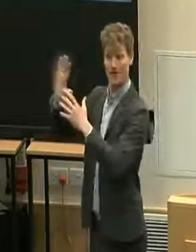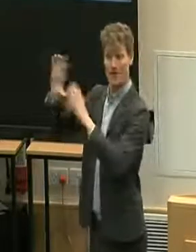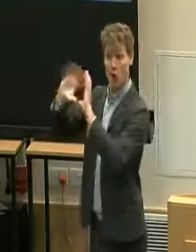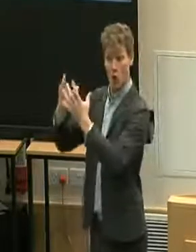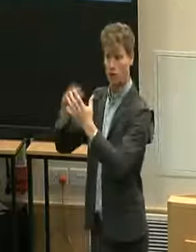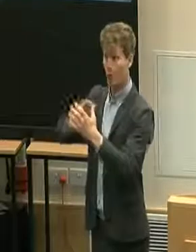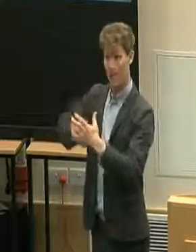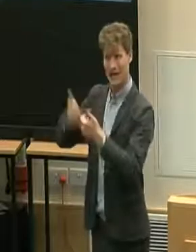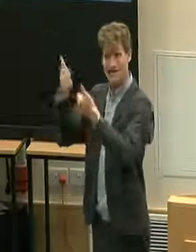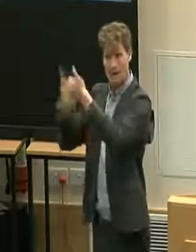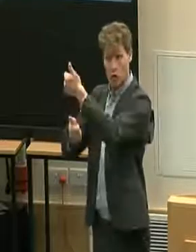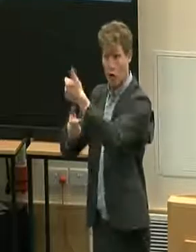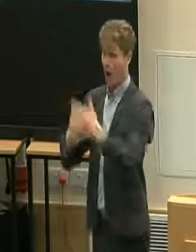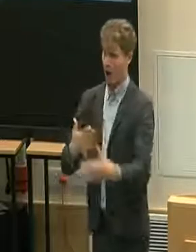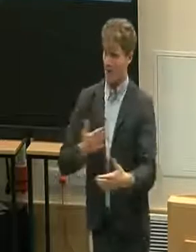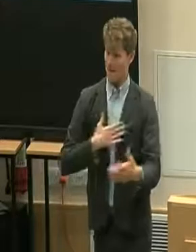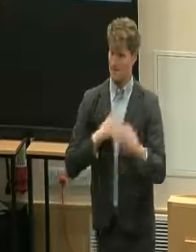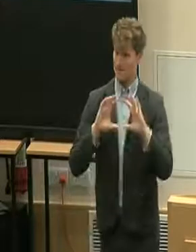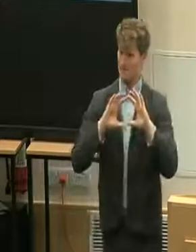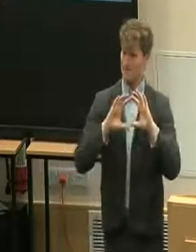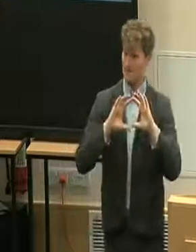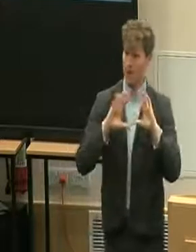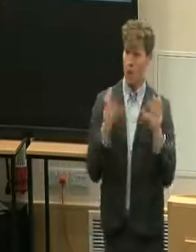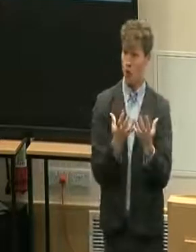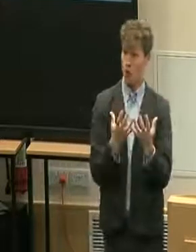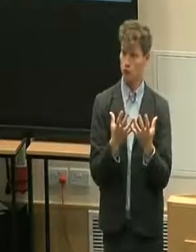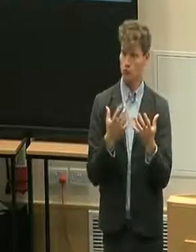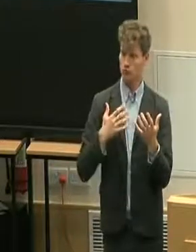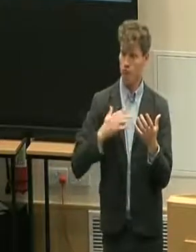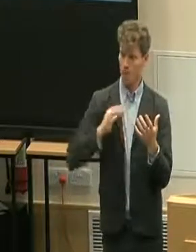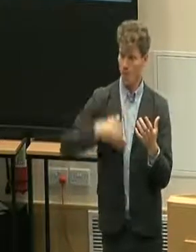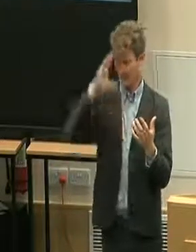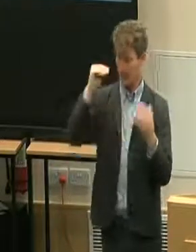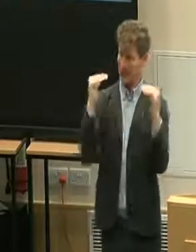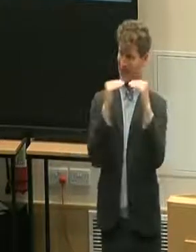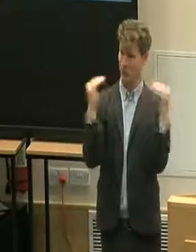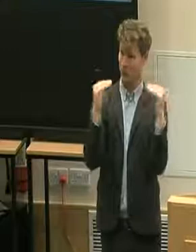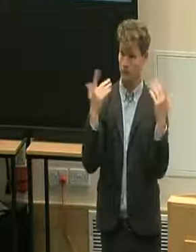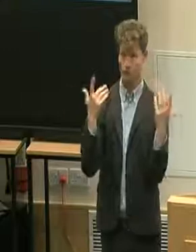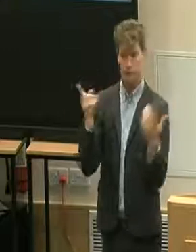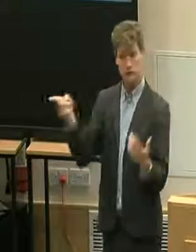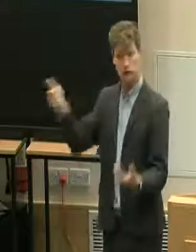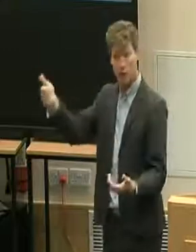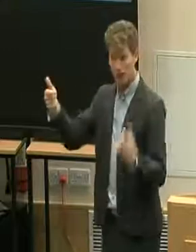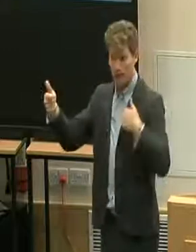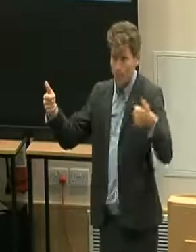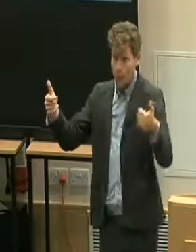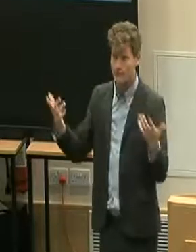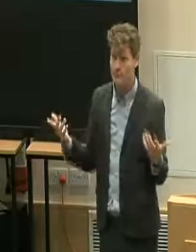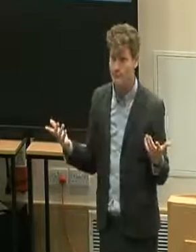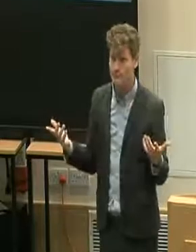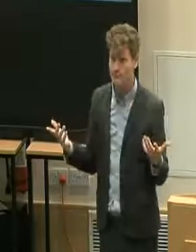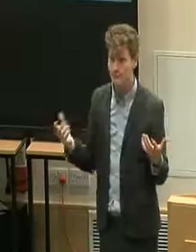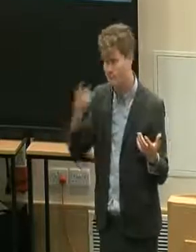Cultural relativity is the view which in the first year of a philosophy course is destroyed